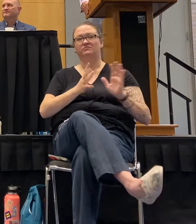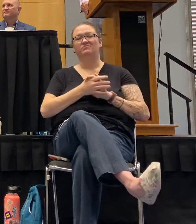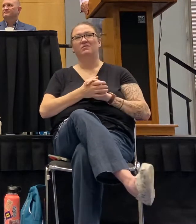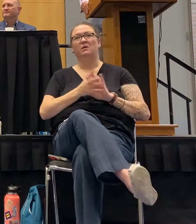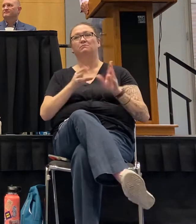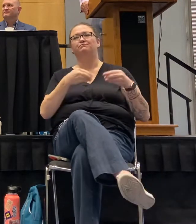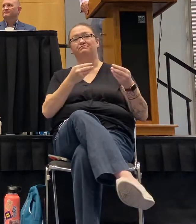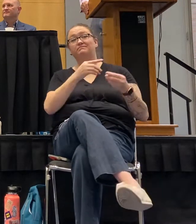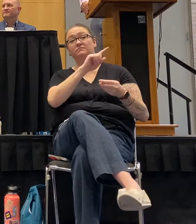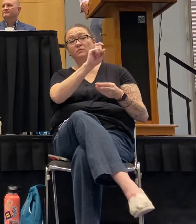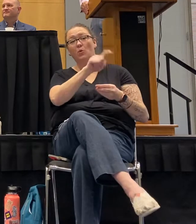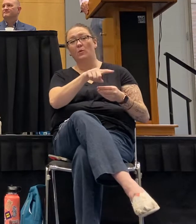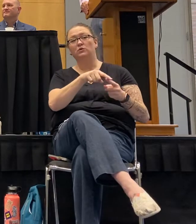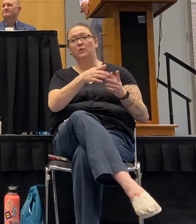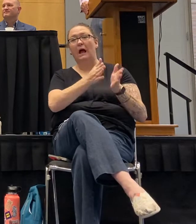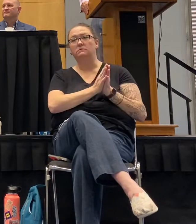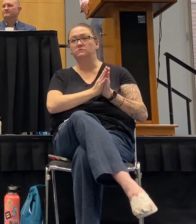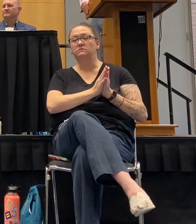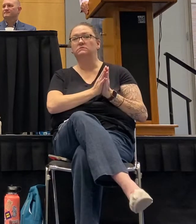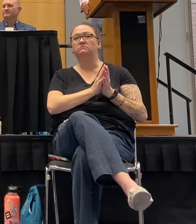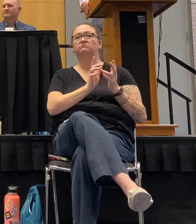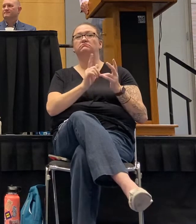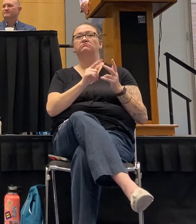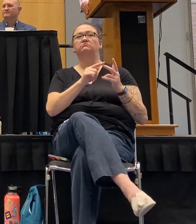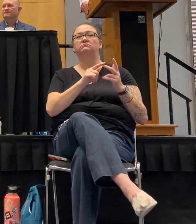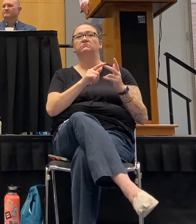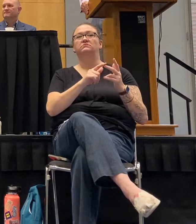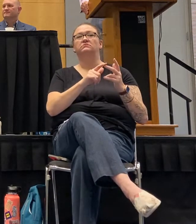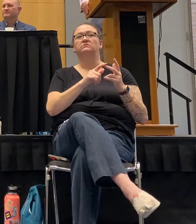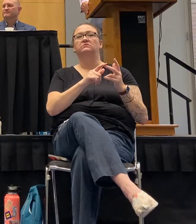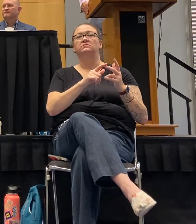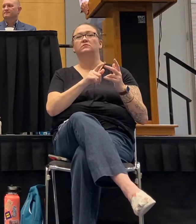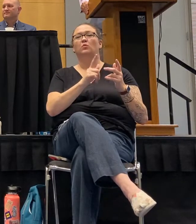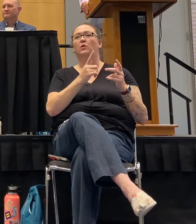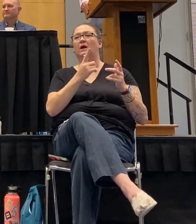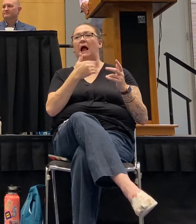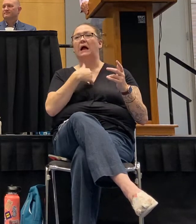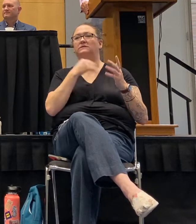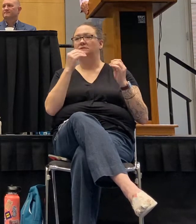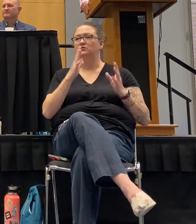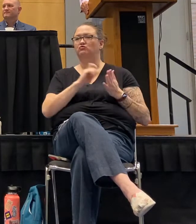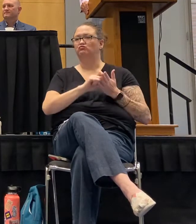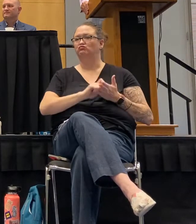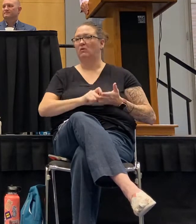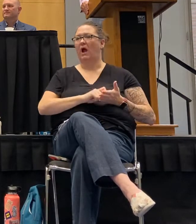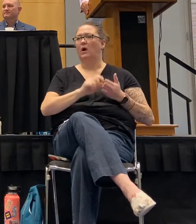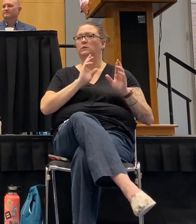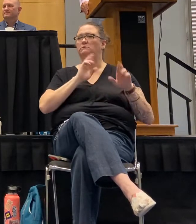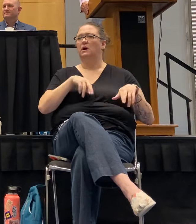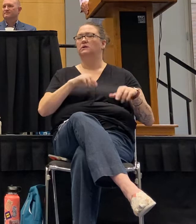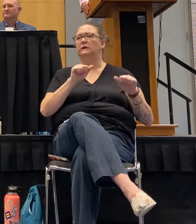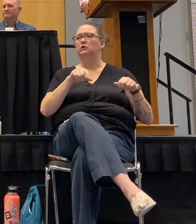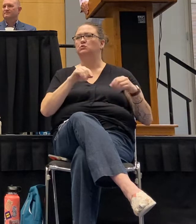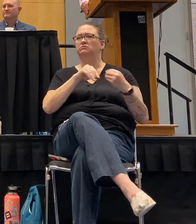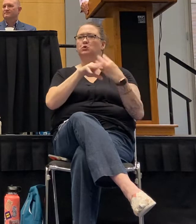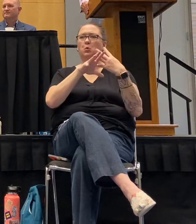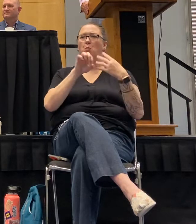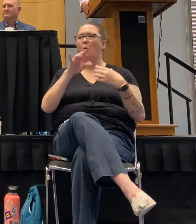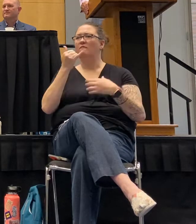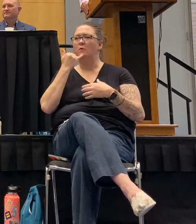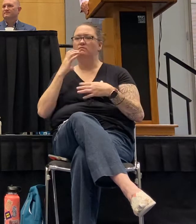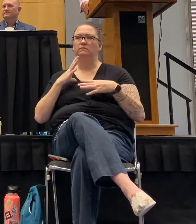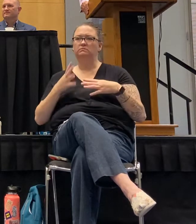we gave them questions to ask, and we had them transcribe the responses. They could do it over Zoom or phone, and we